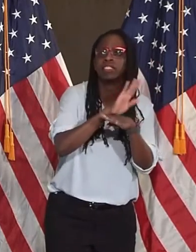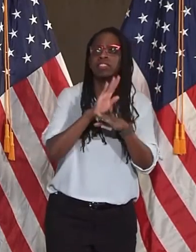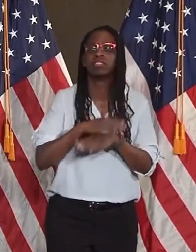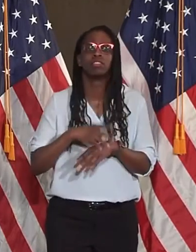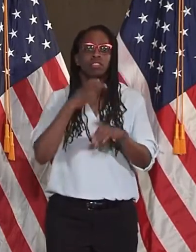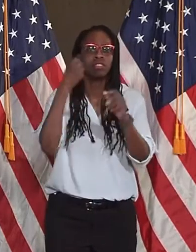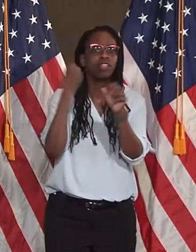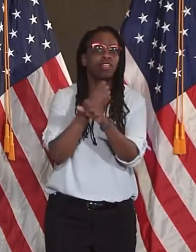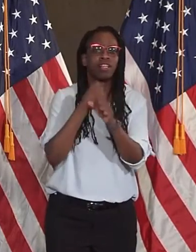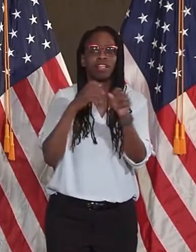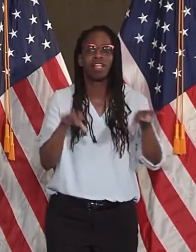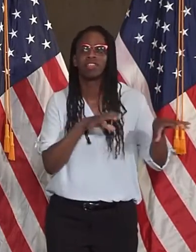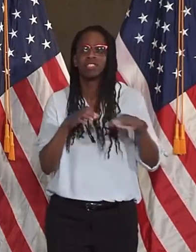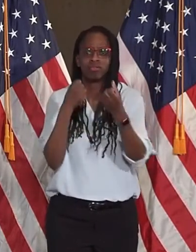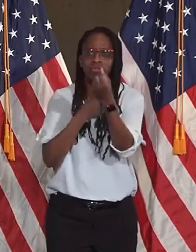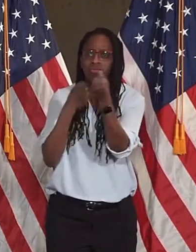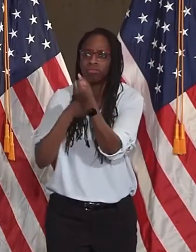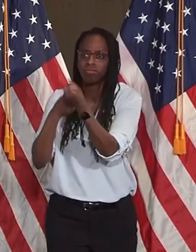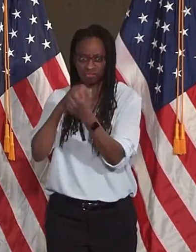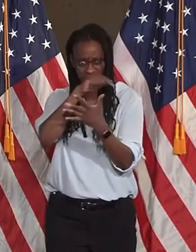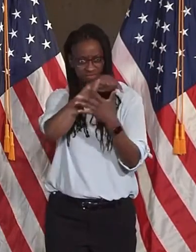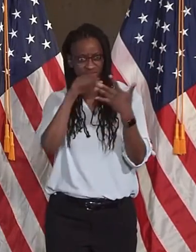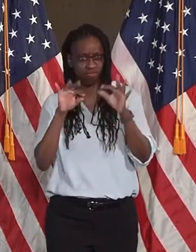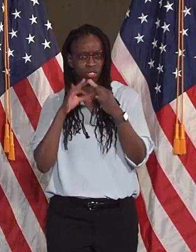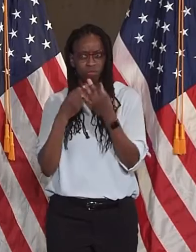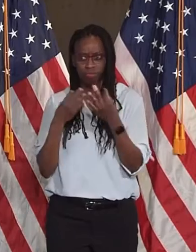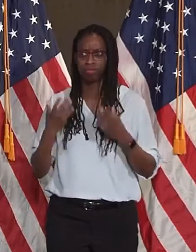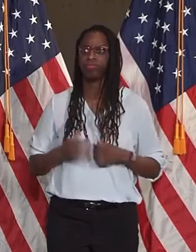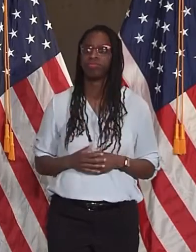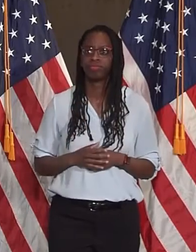me, for my daughter who inspired me,